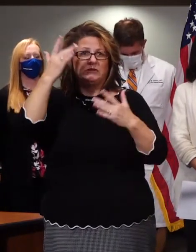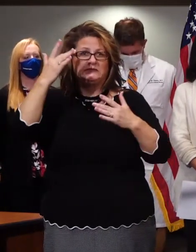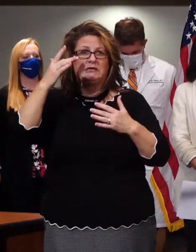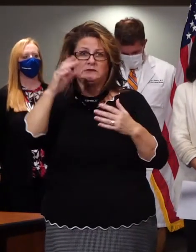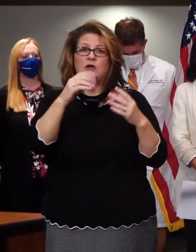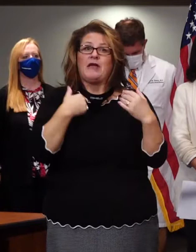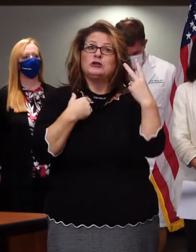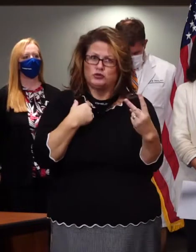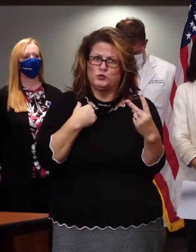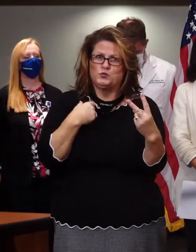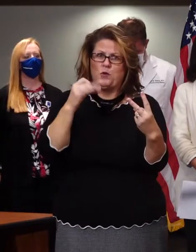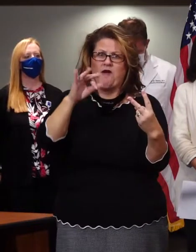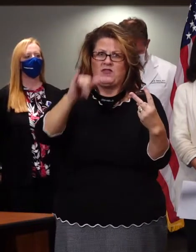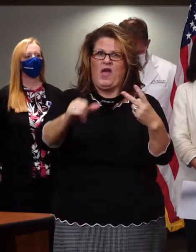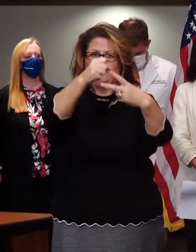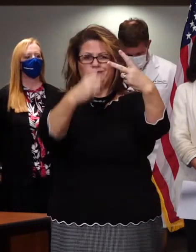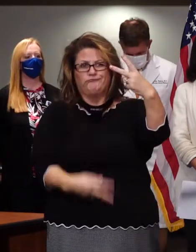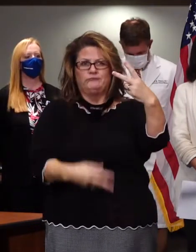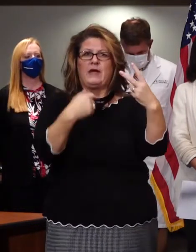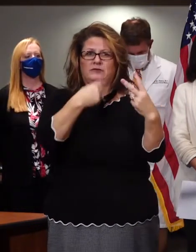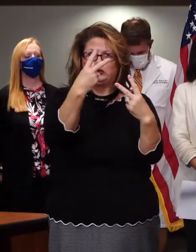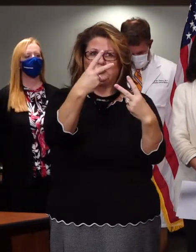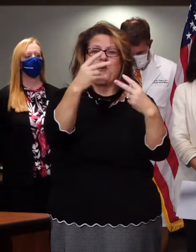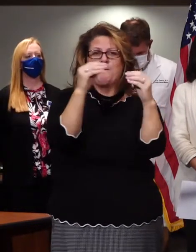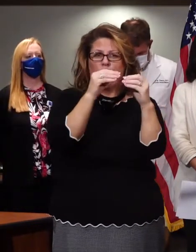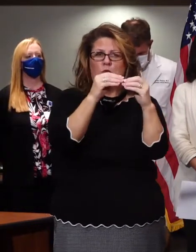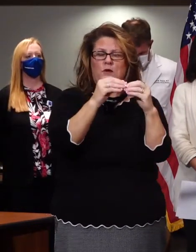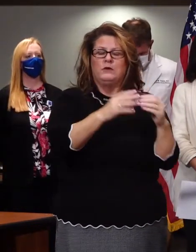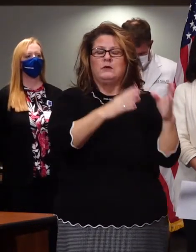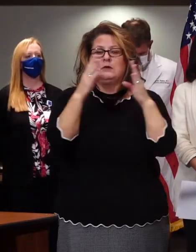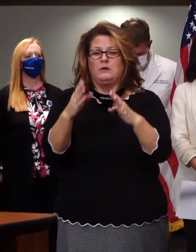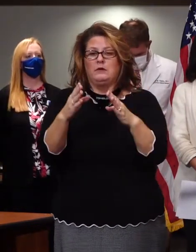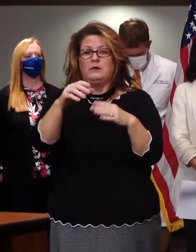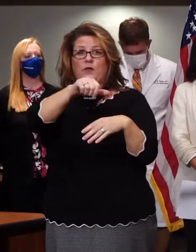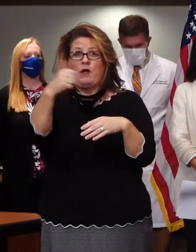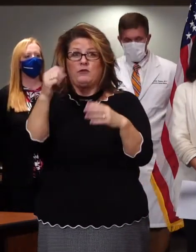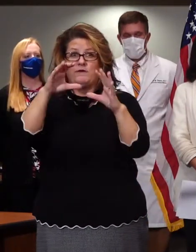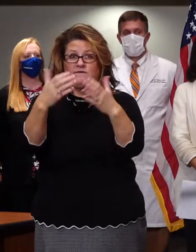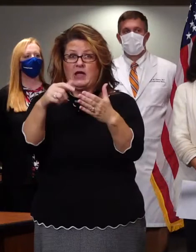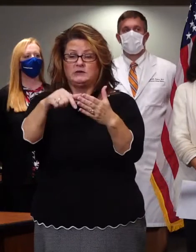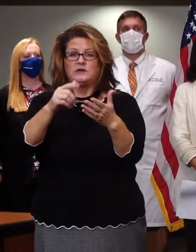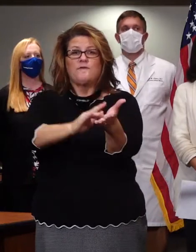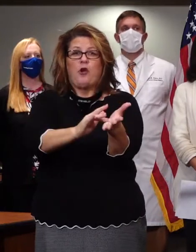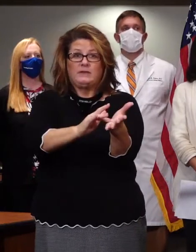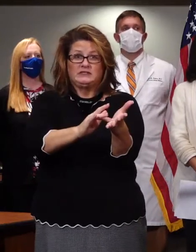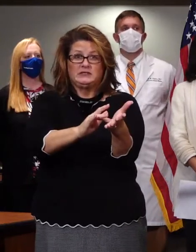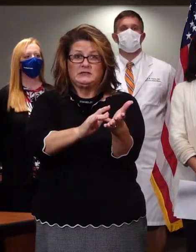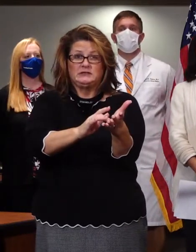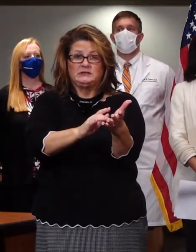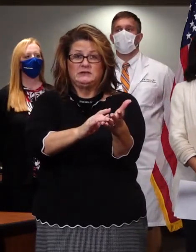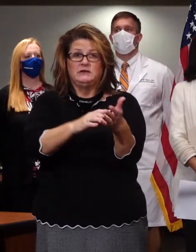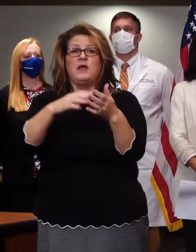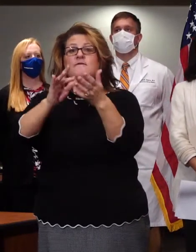those. The next group, Phase 2 it's called, includes this: pharmacists and